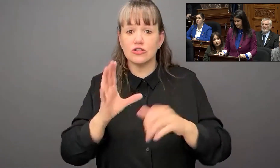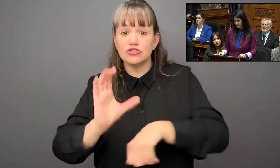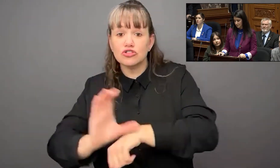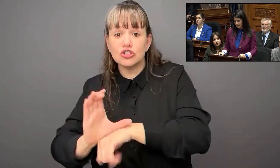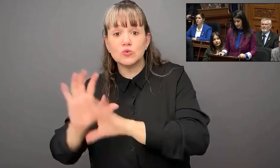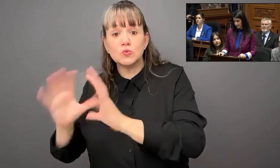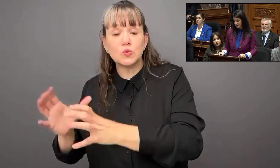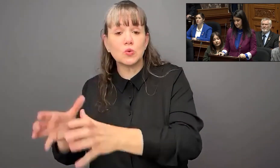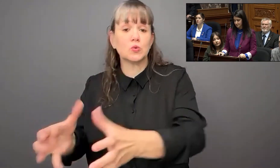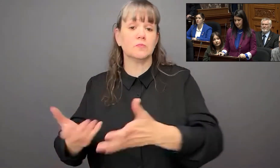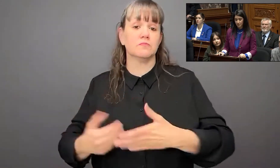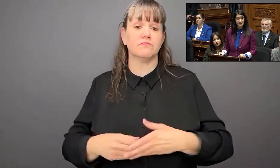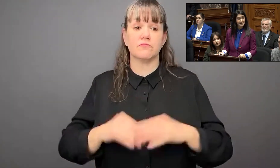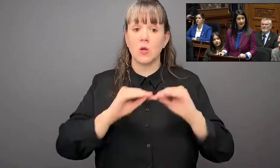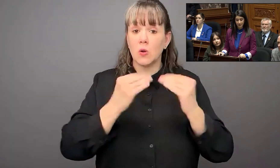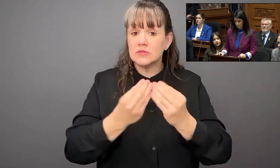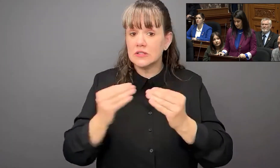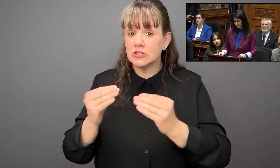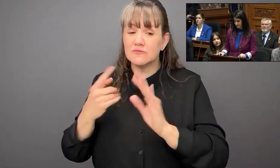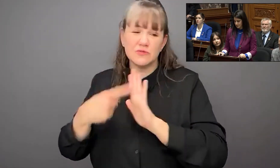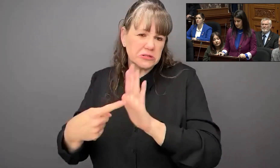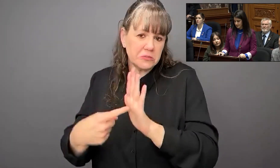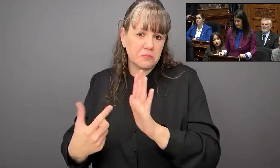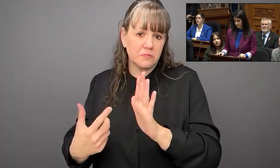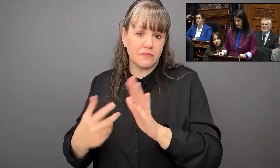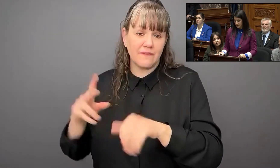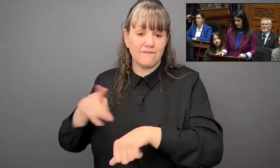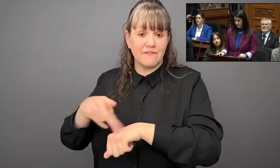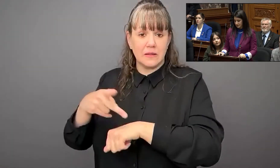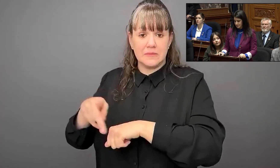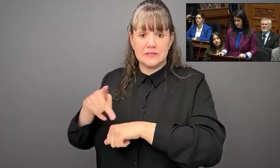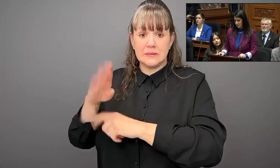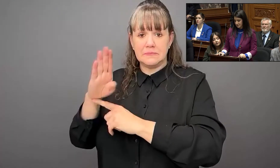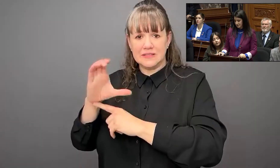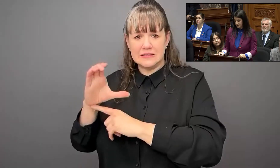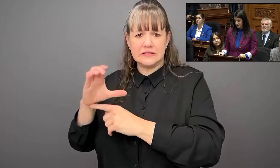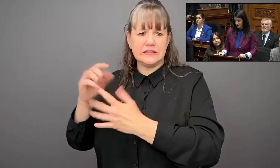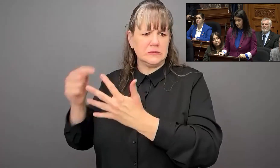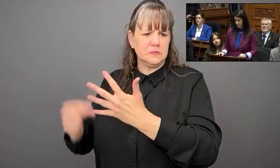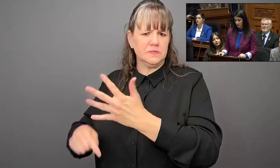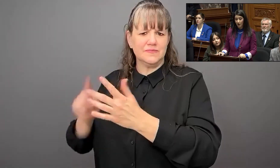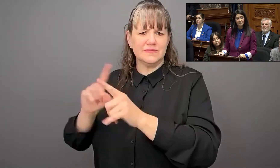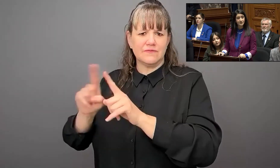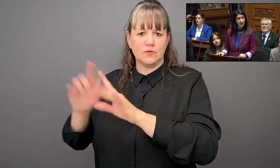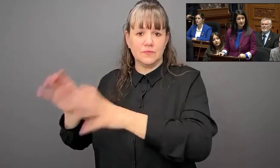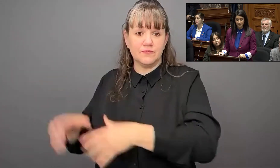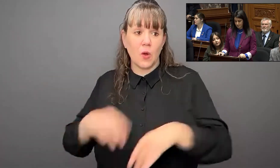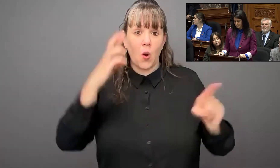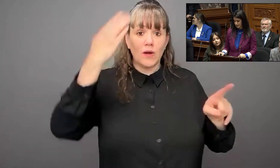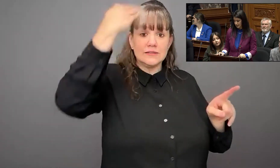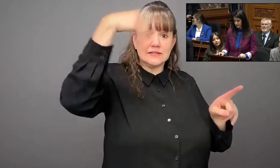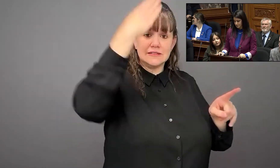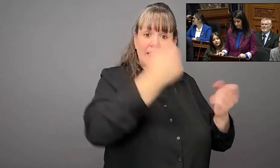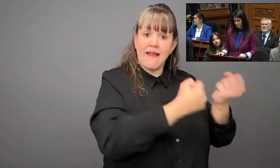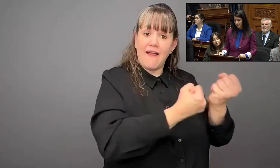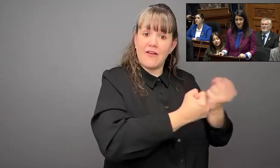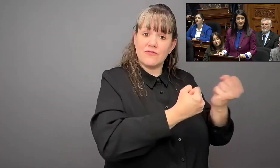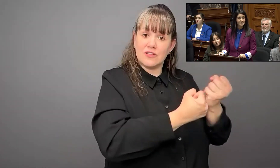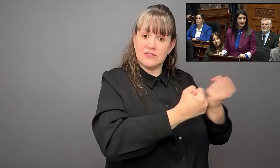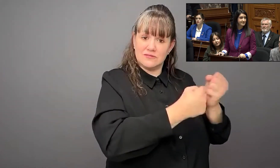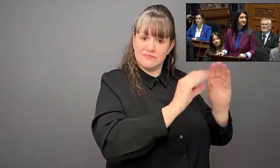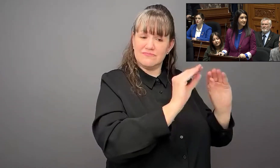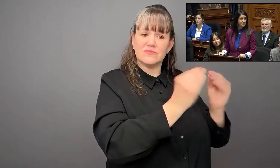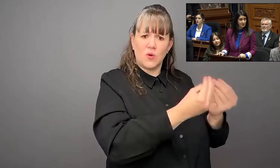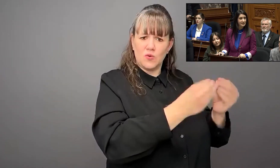House, barangays, or Sikh aid organizations, these responses are often grassroots and driven by a